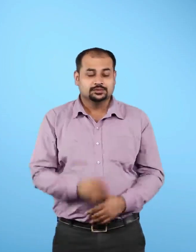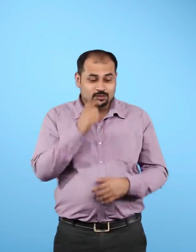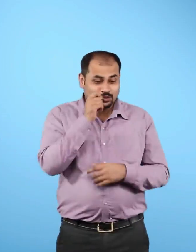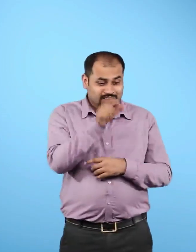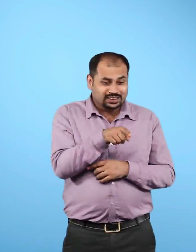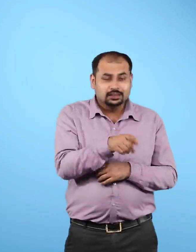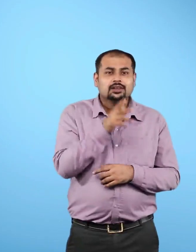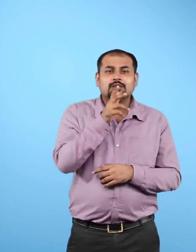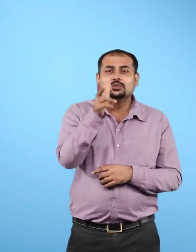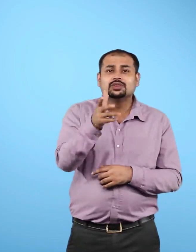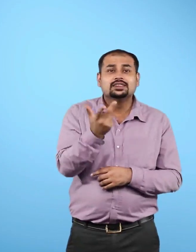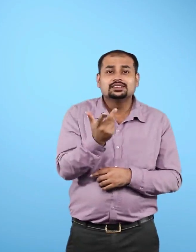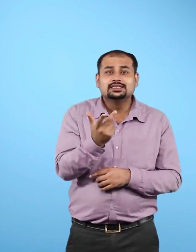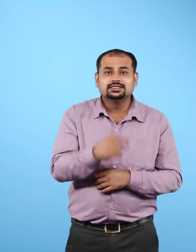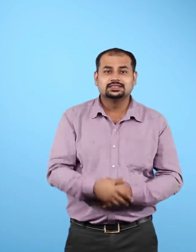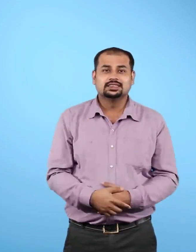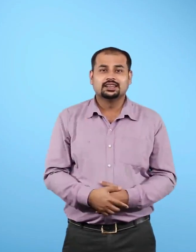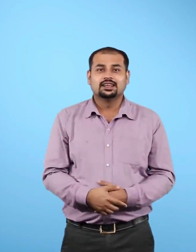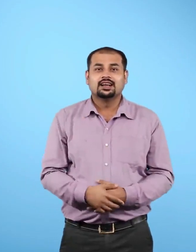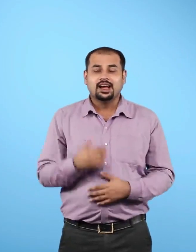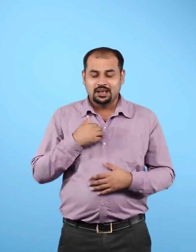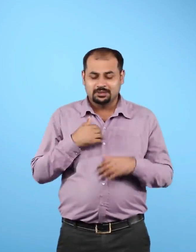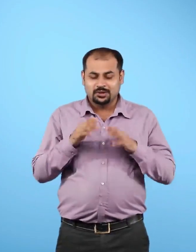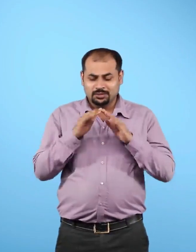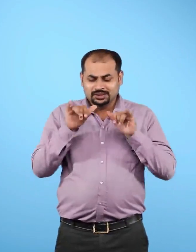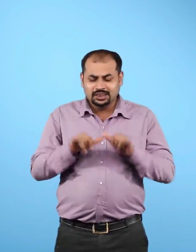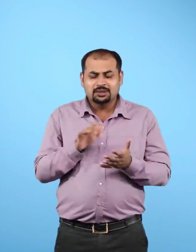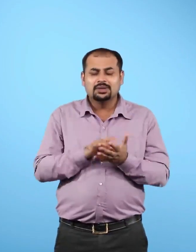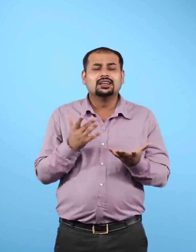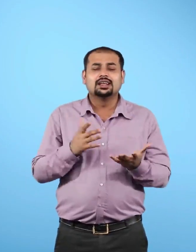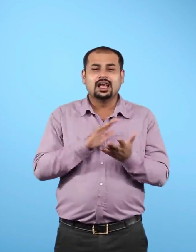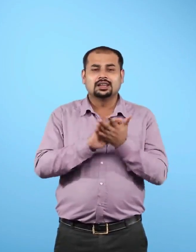The man says, "I live in Himachal.